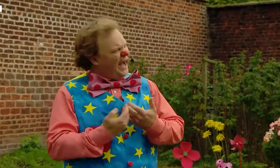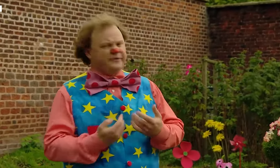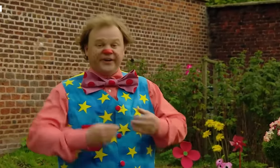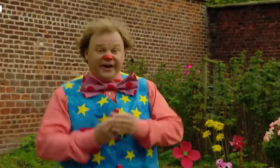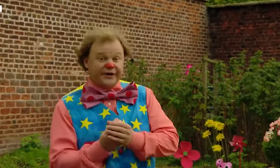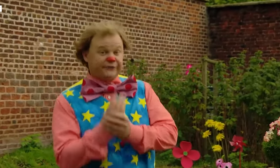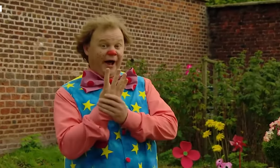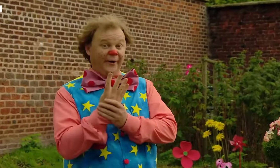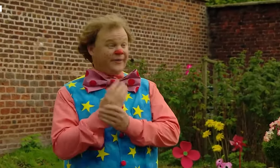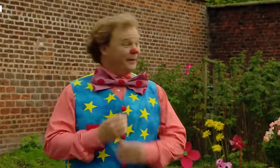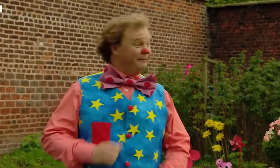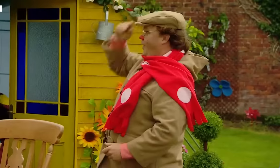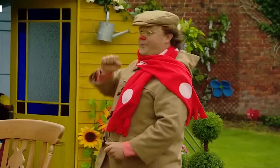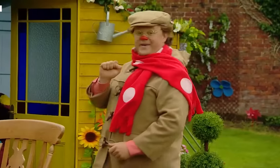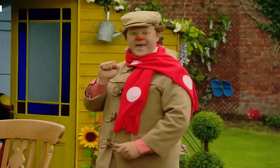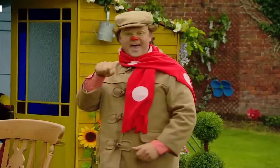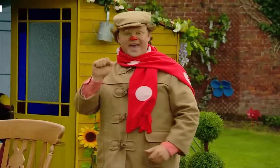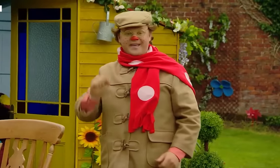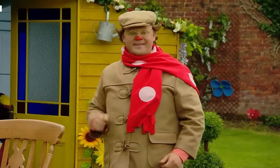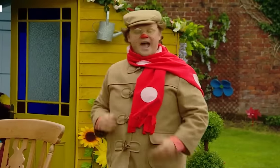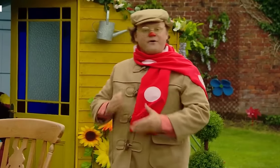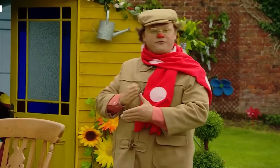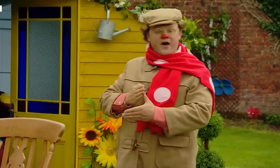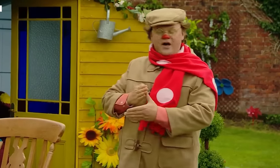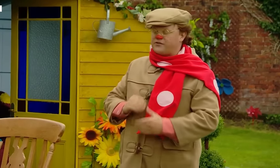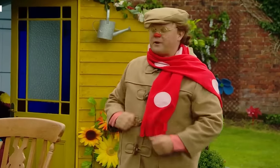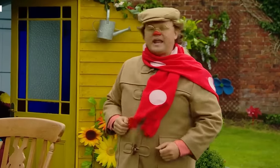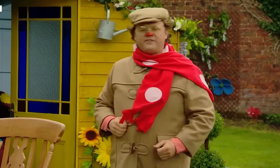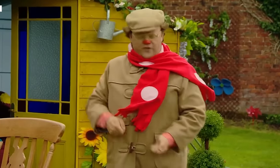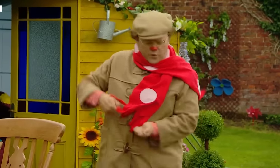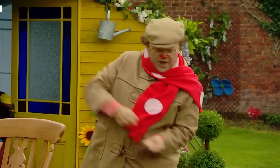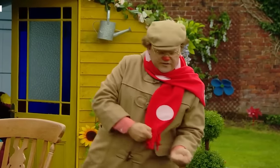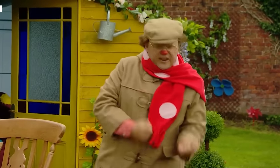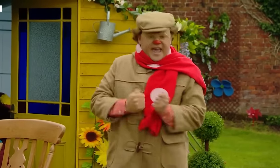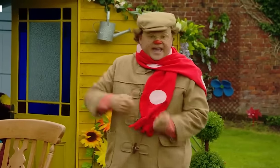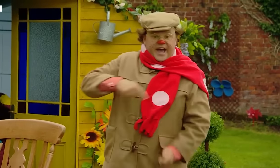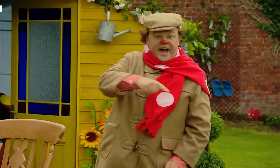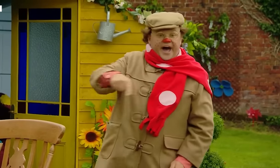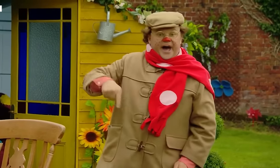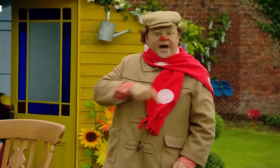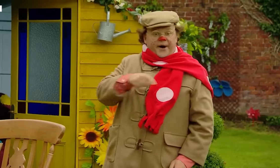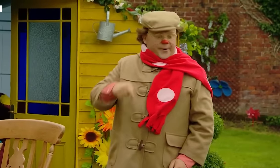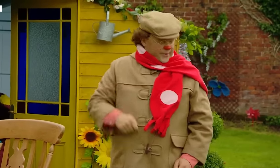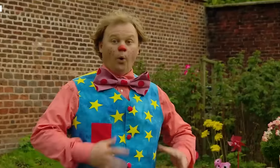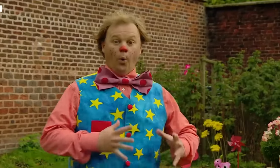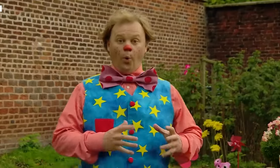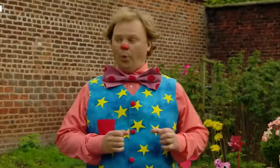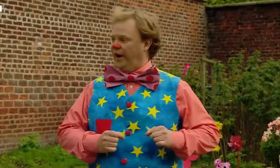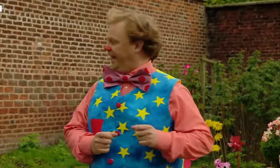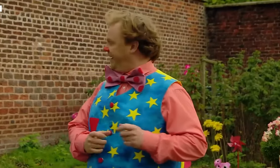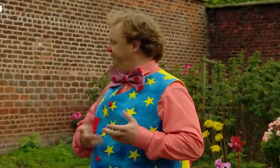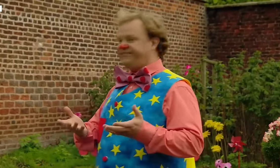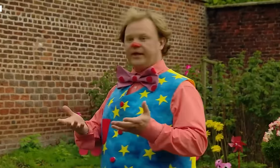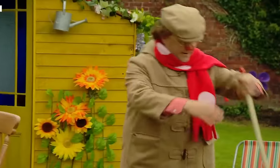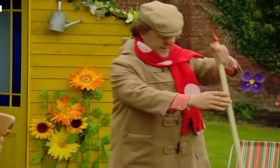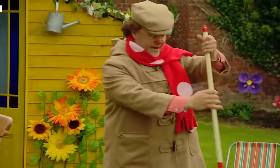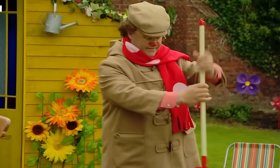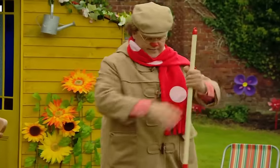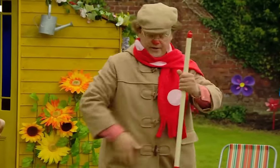to grow them. Oh, yes. Now, first we need to dig a hole. Ooh, right, here's my shovel.